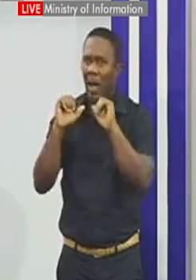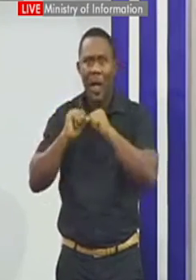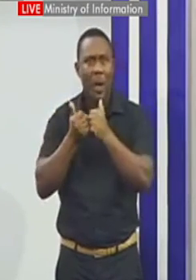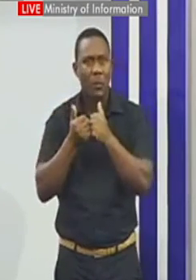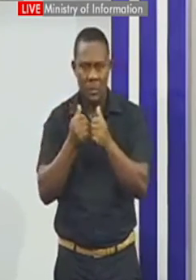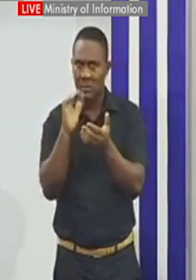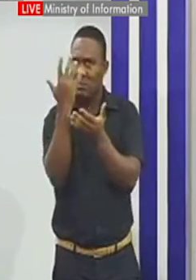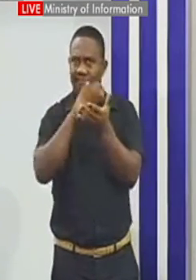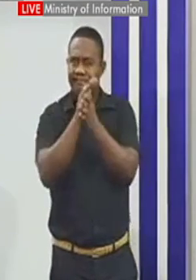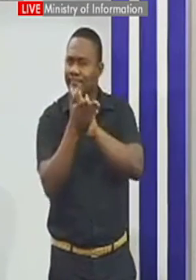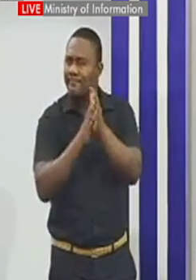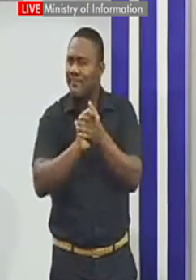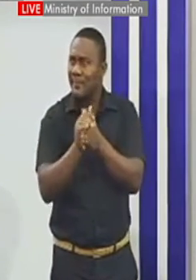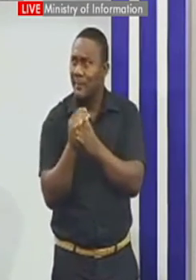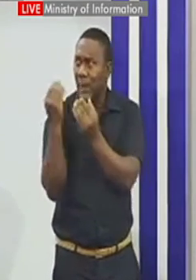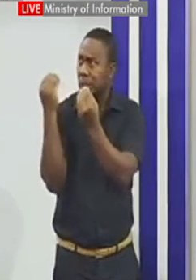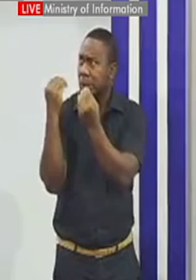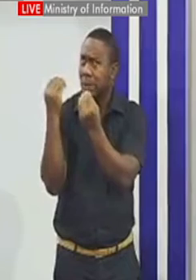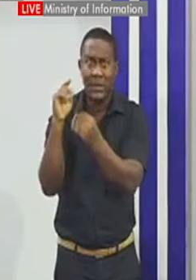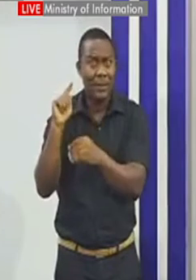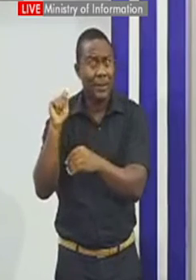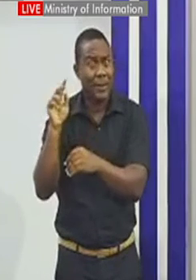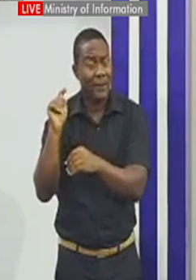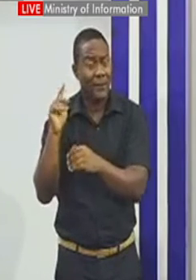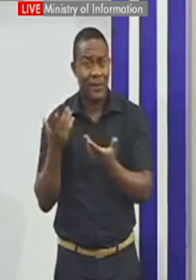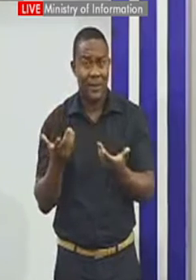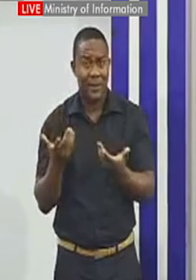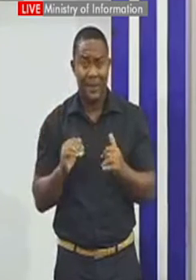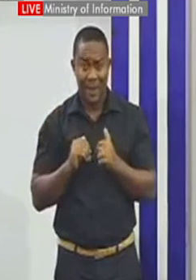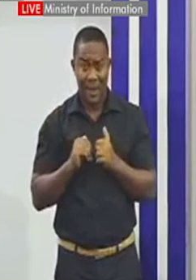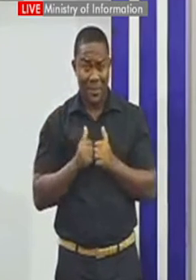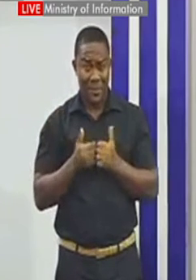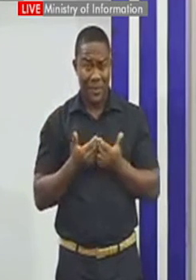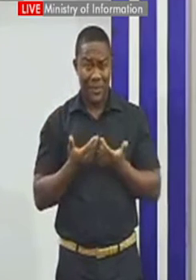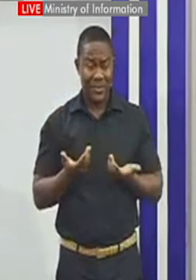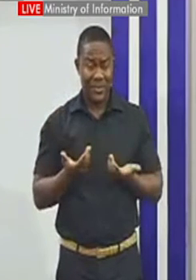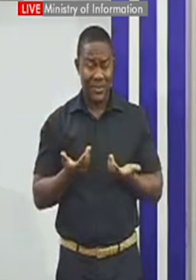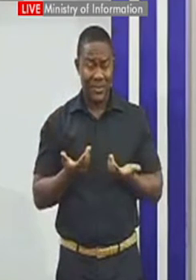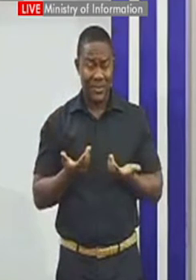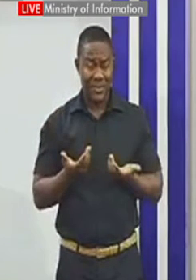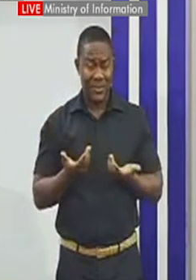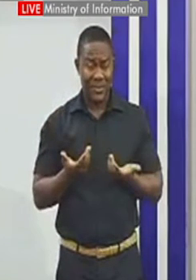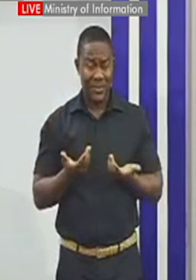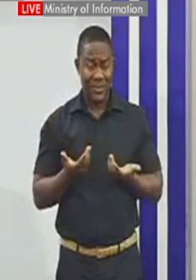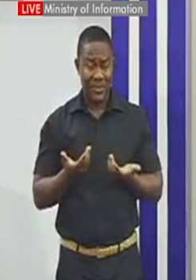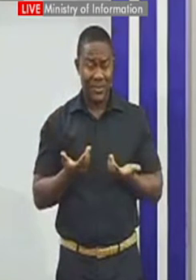so? There is good reason why we should begin to wash our hands with soap.